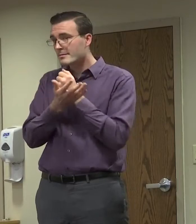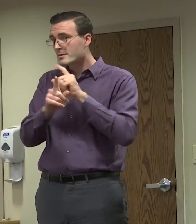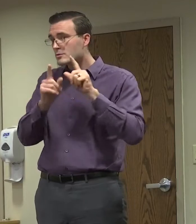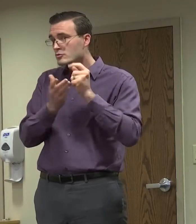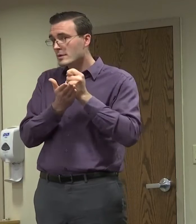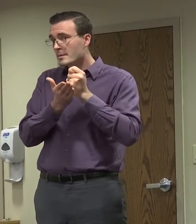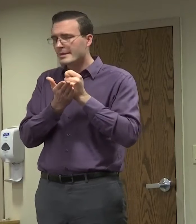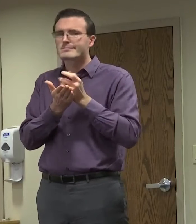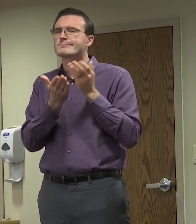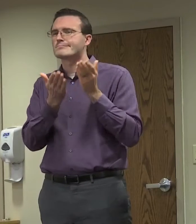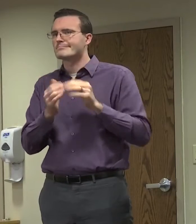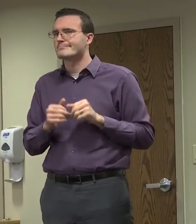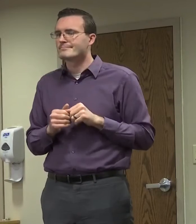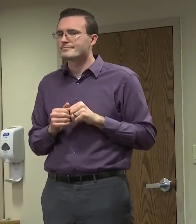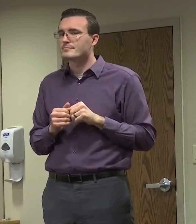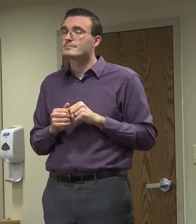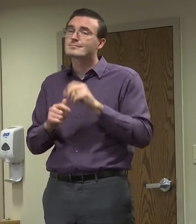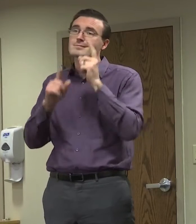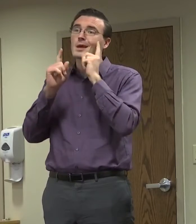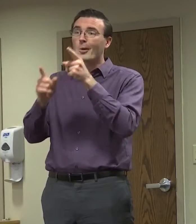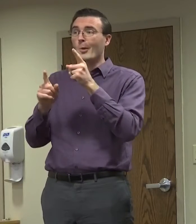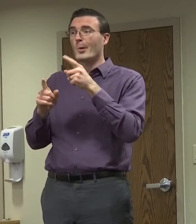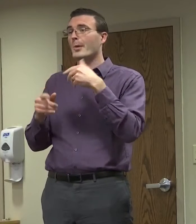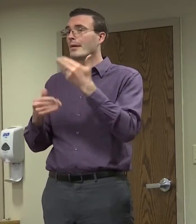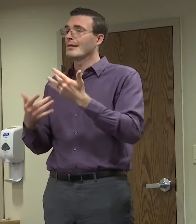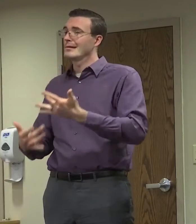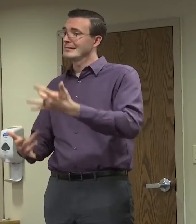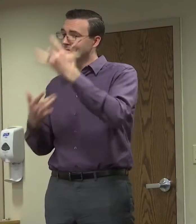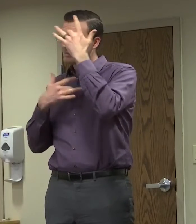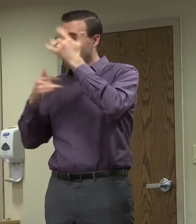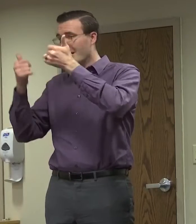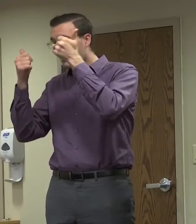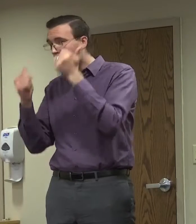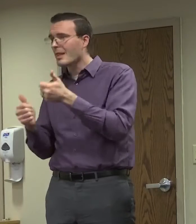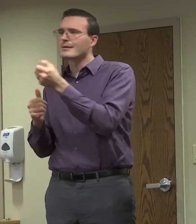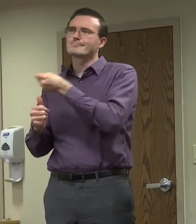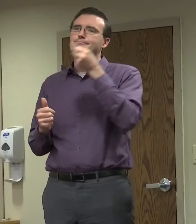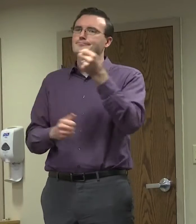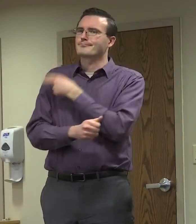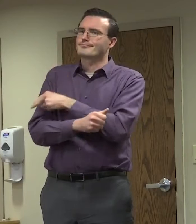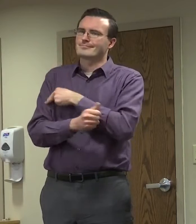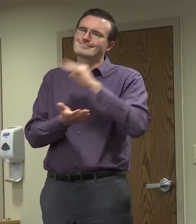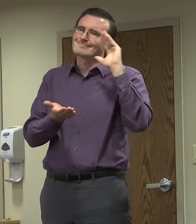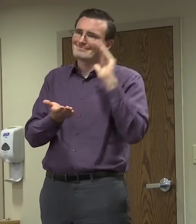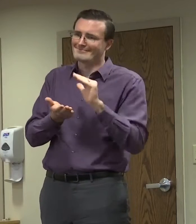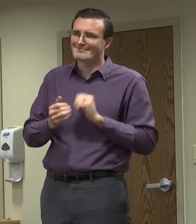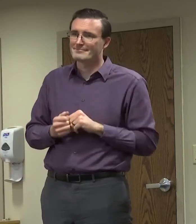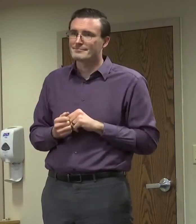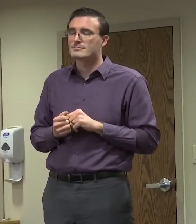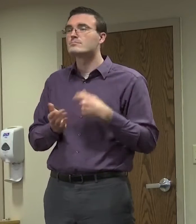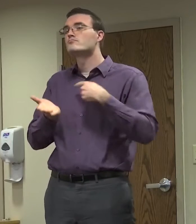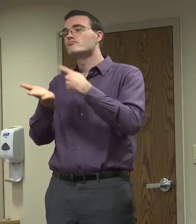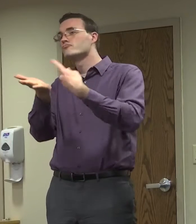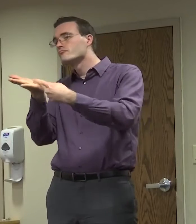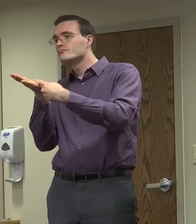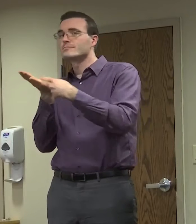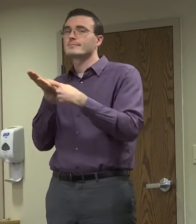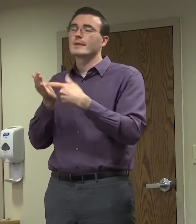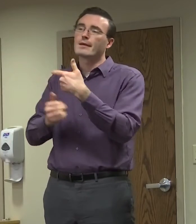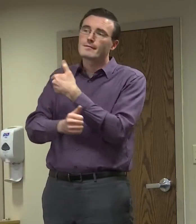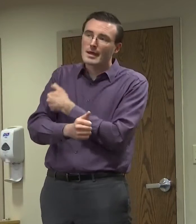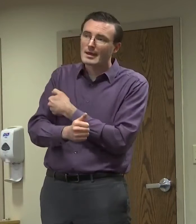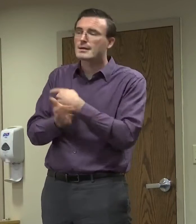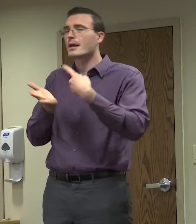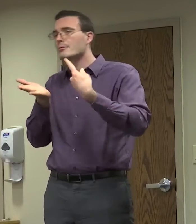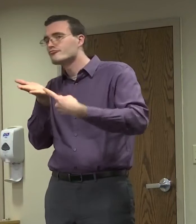the risk of hospitalization and death. I think we've done focusing a lot on social mitigation. We talk a lot about vaccination, but we don't always